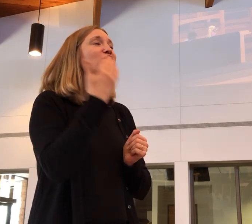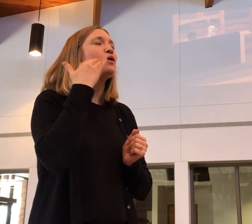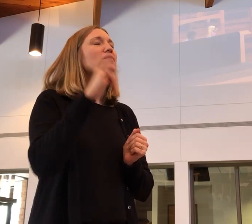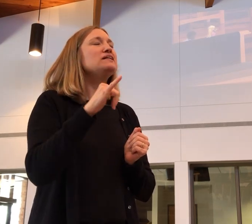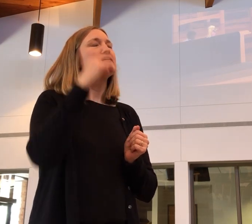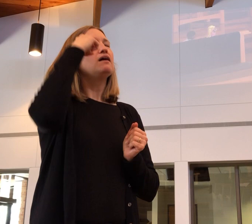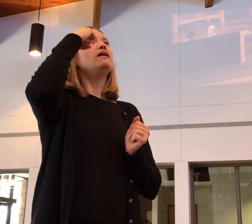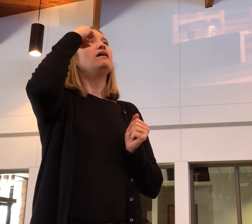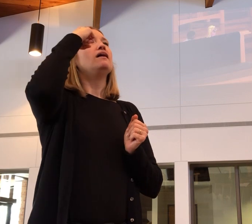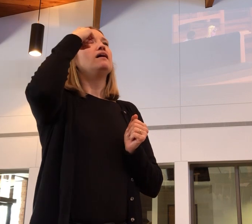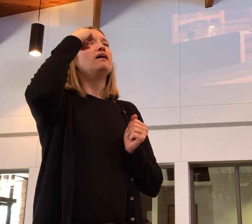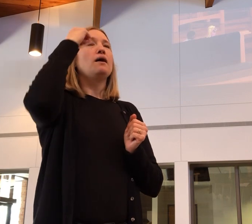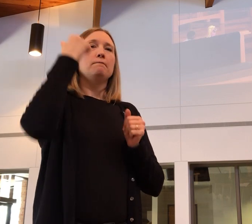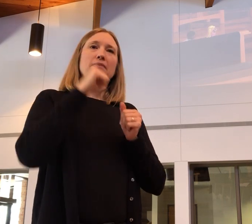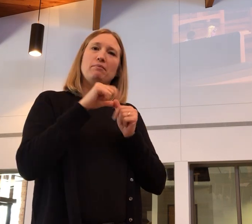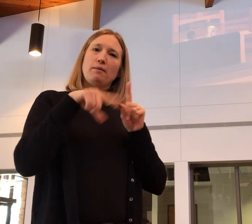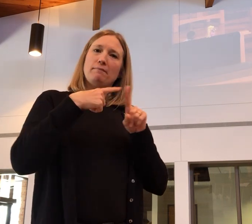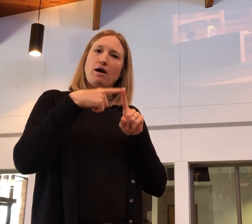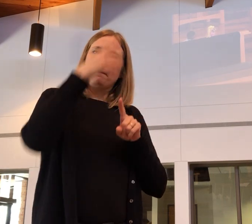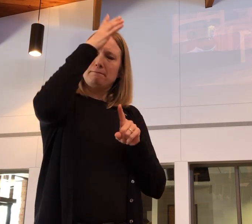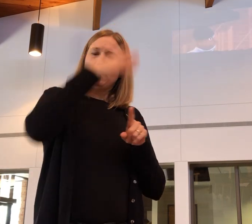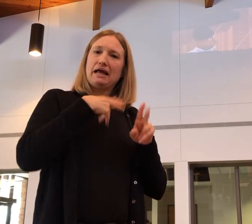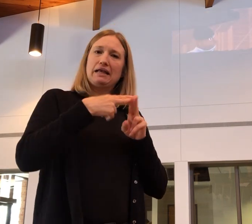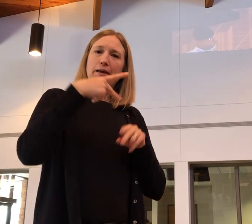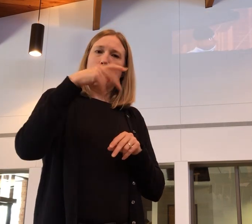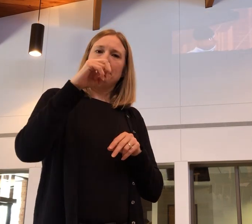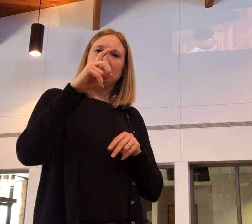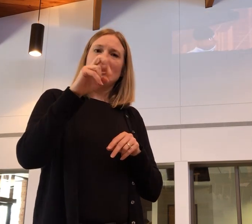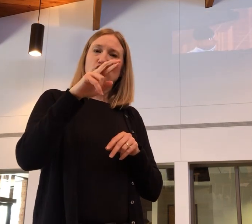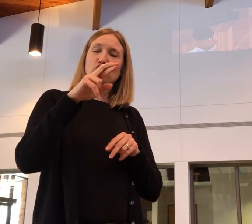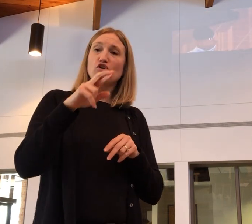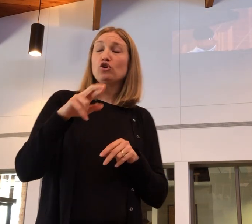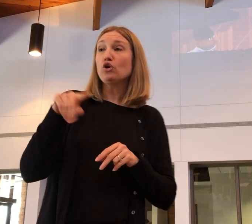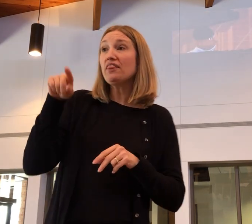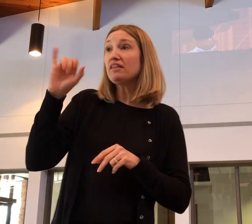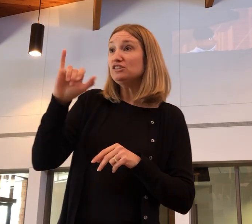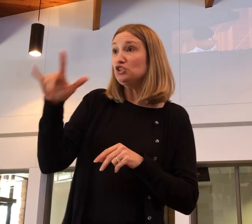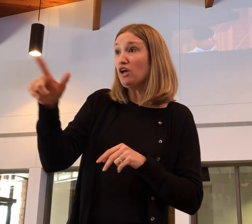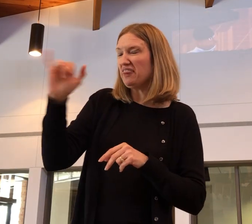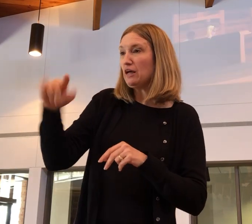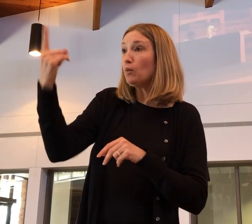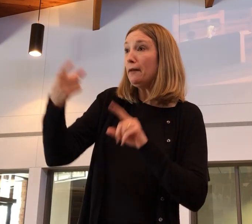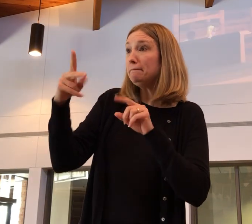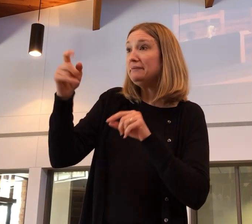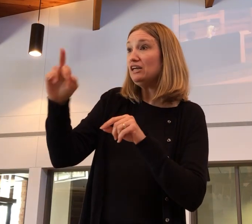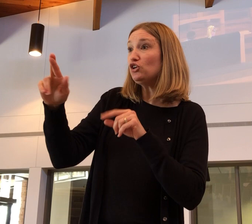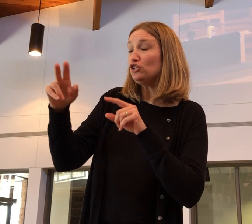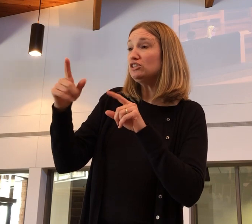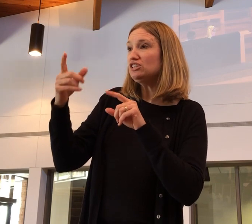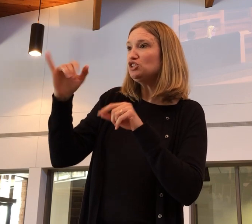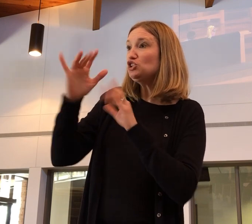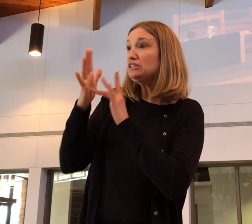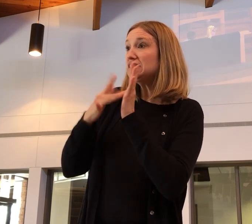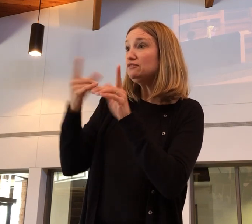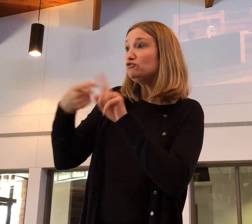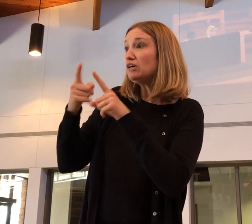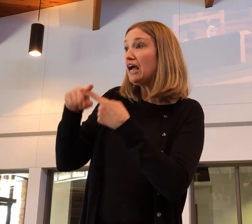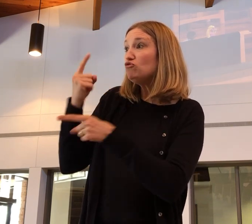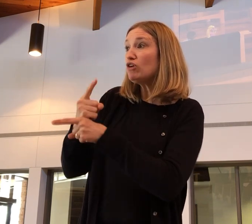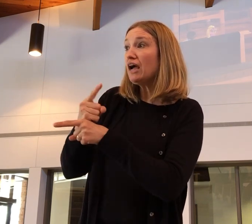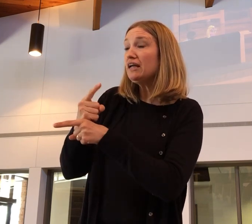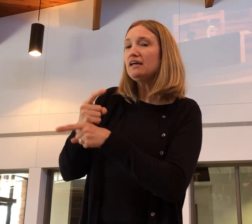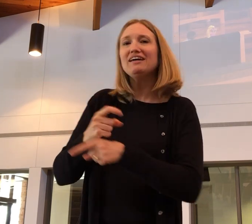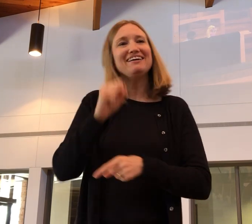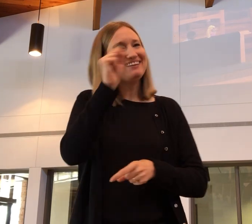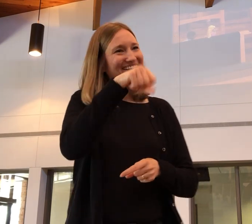kind of reminds me a little bit of Peter. One of Jesus' friends, the disciple Peter? That's right, Peter, who was